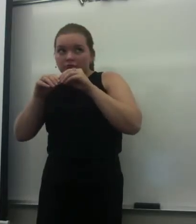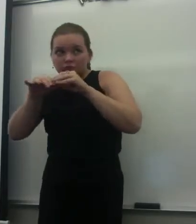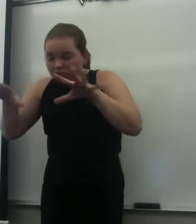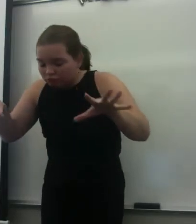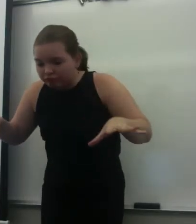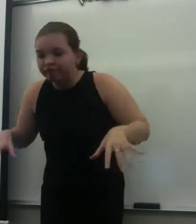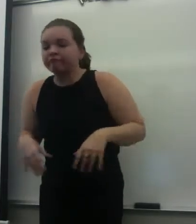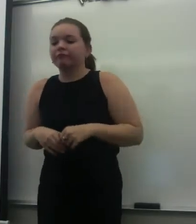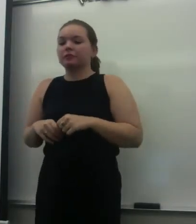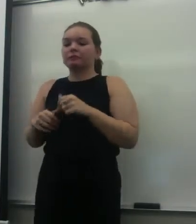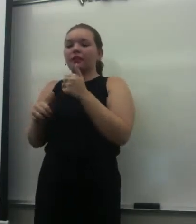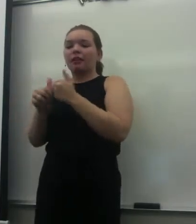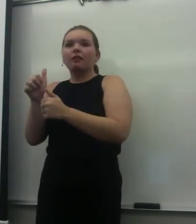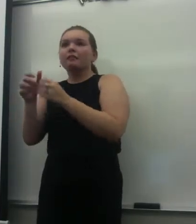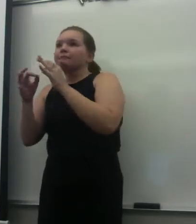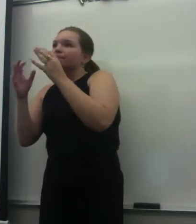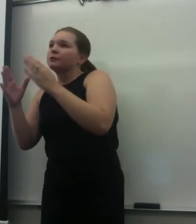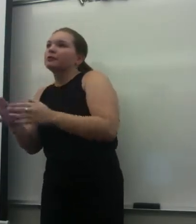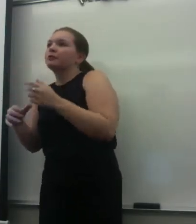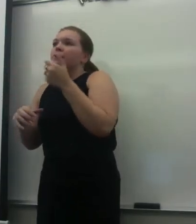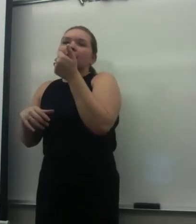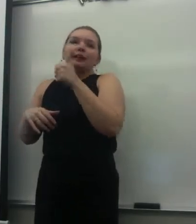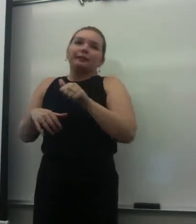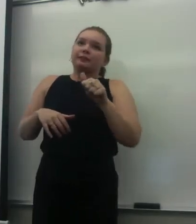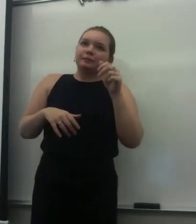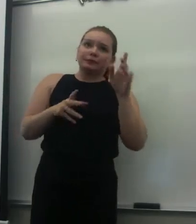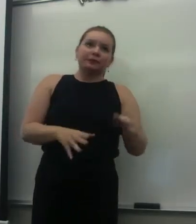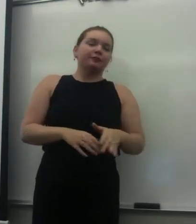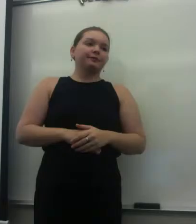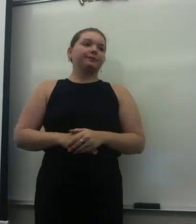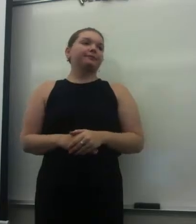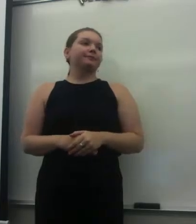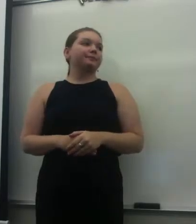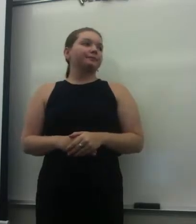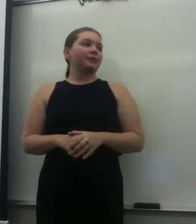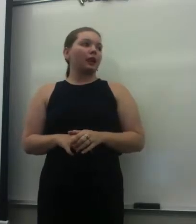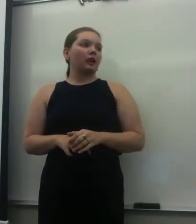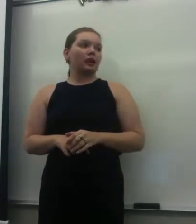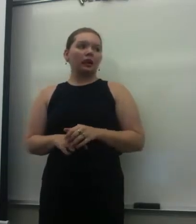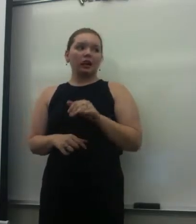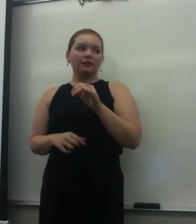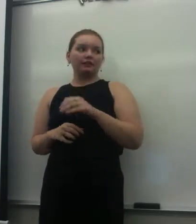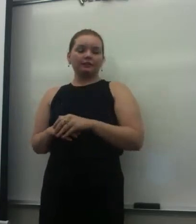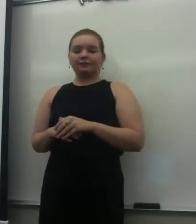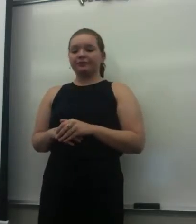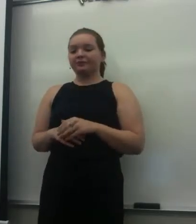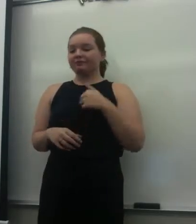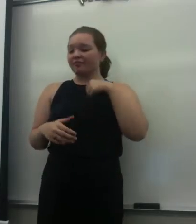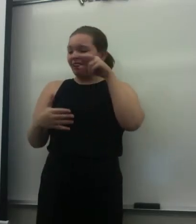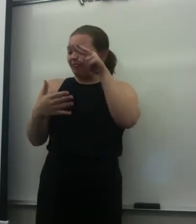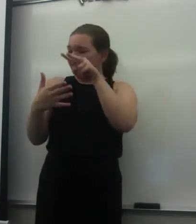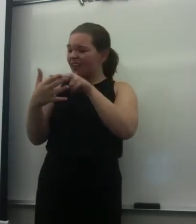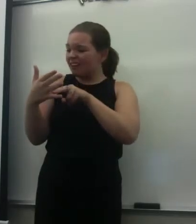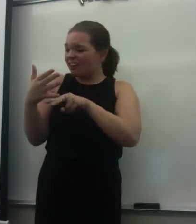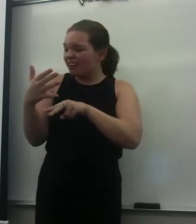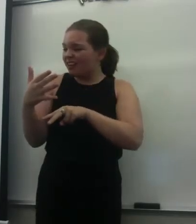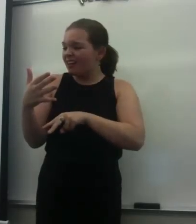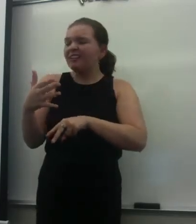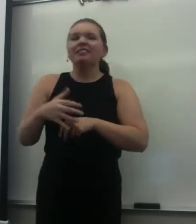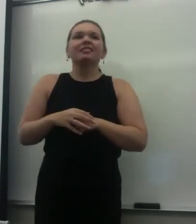interpreter to any third party. That is a huge, I was reading articles on